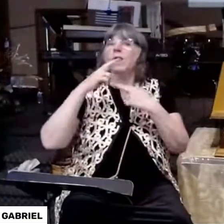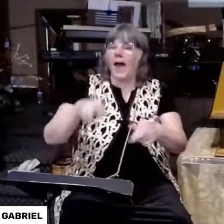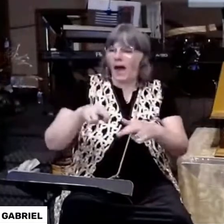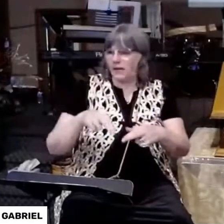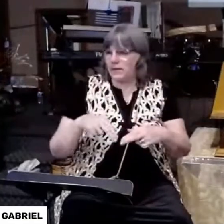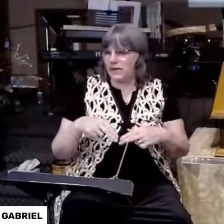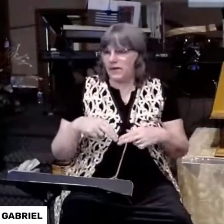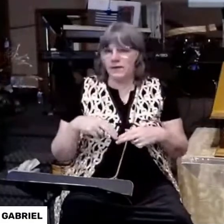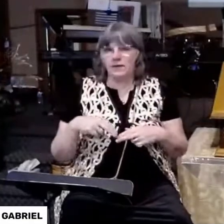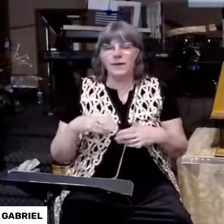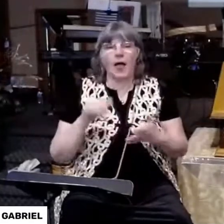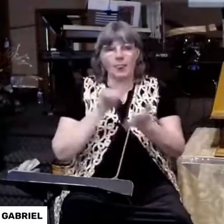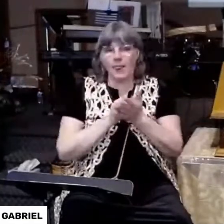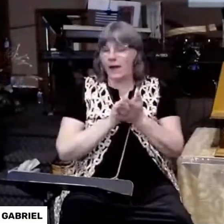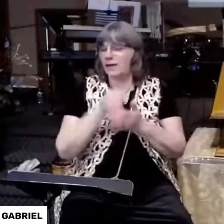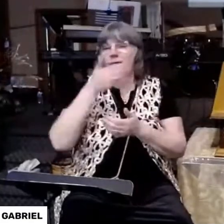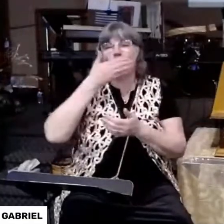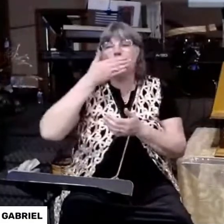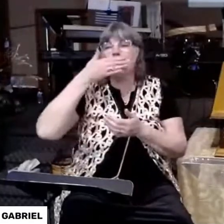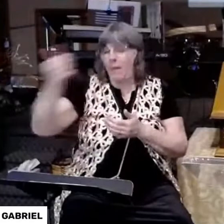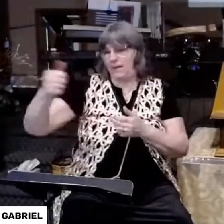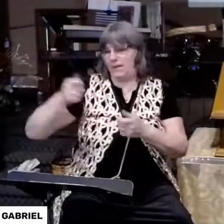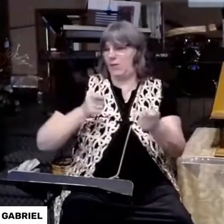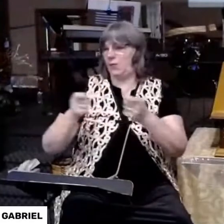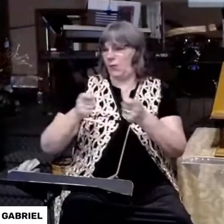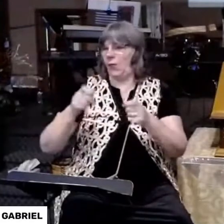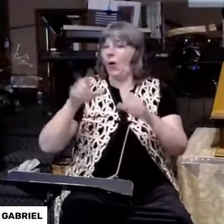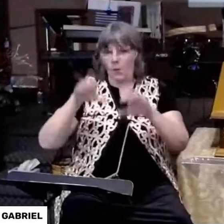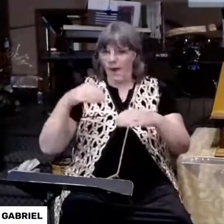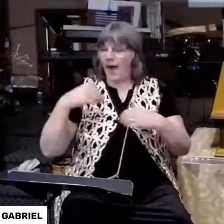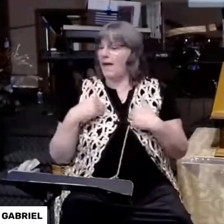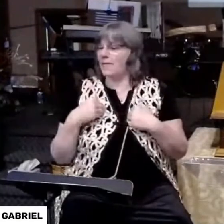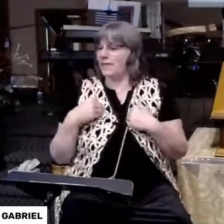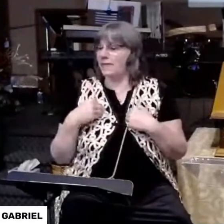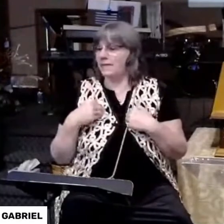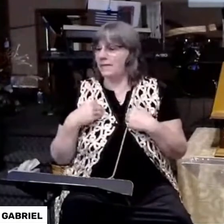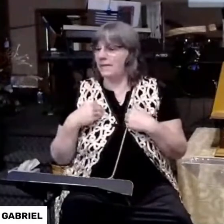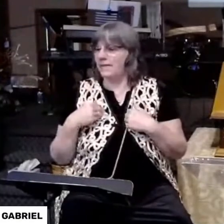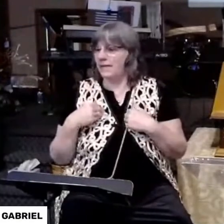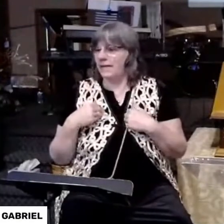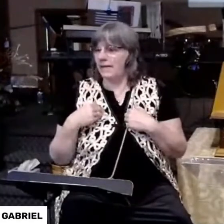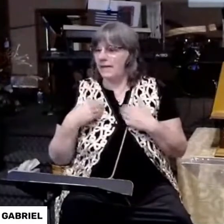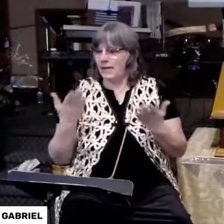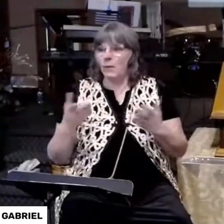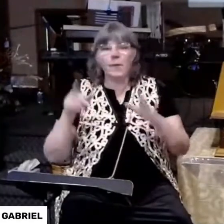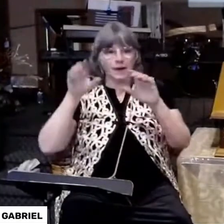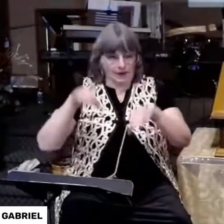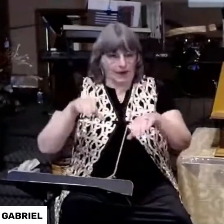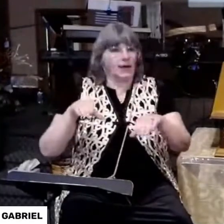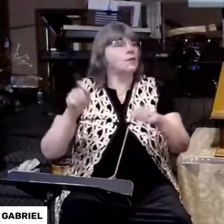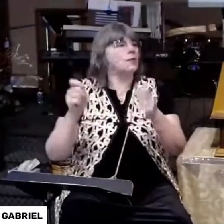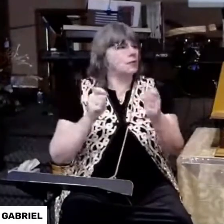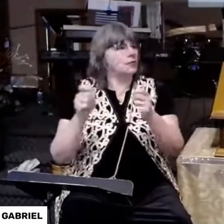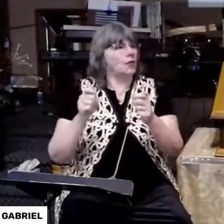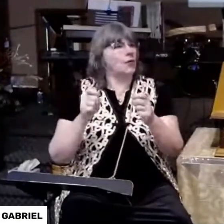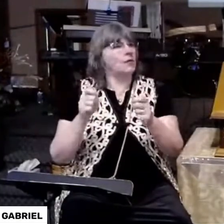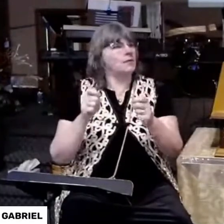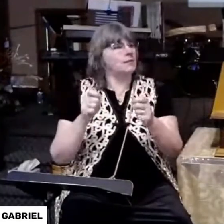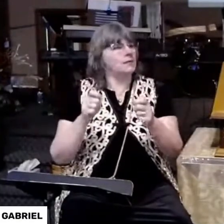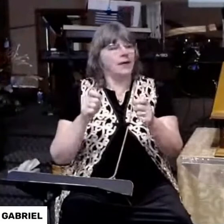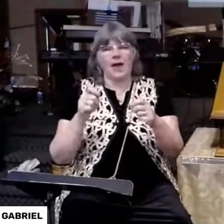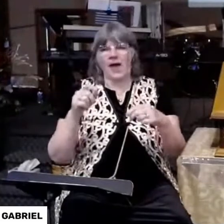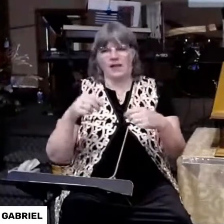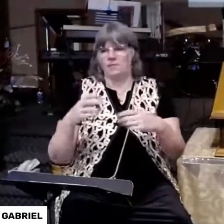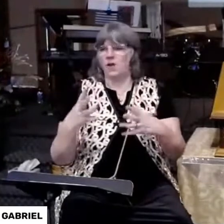might be the ultimate control until we die. Actually, it is. We can give